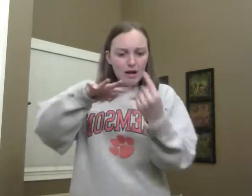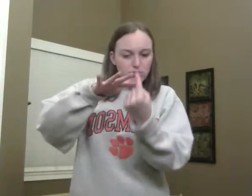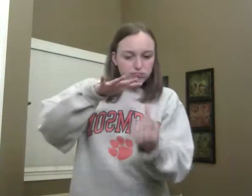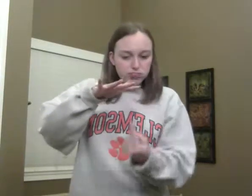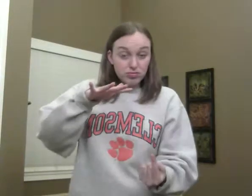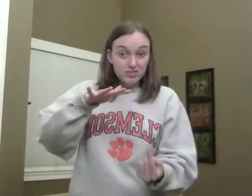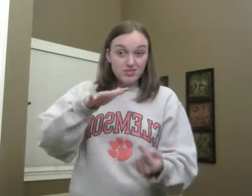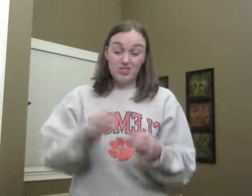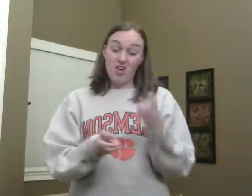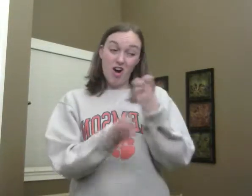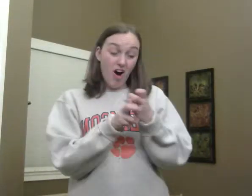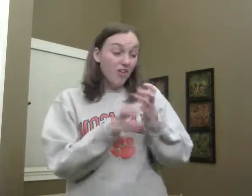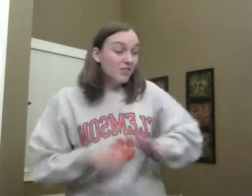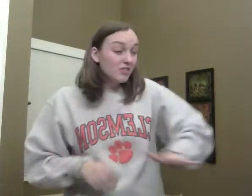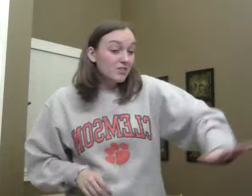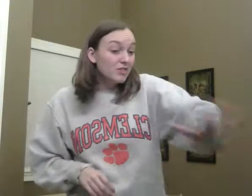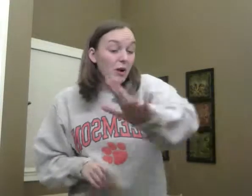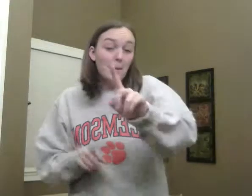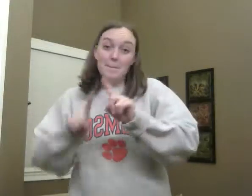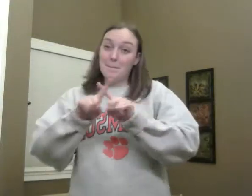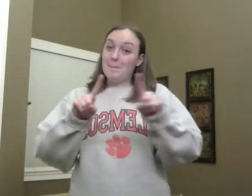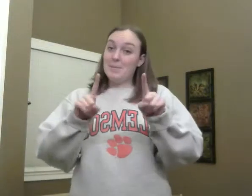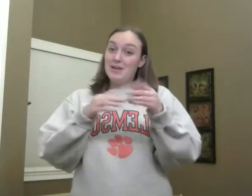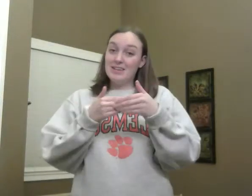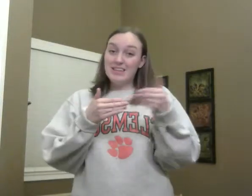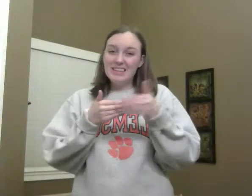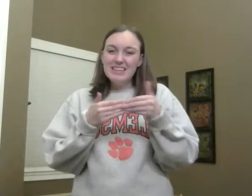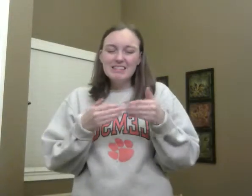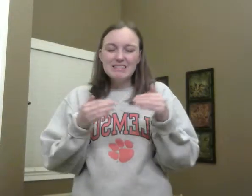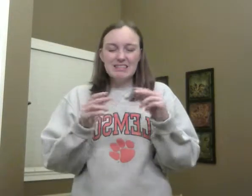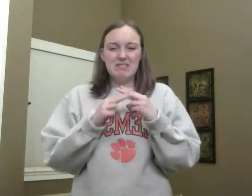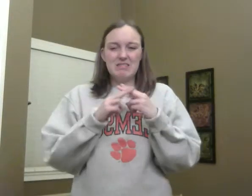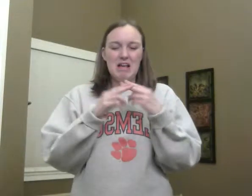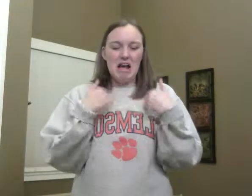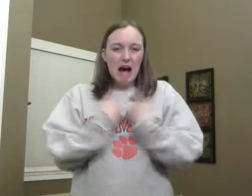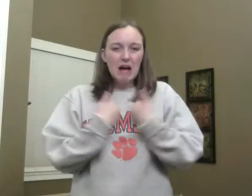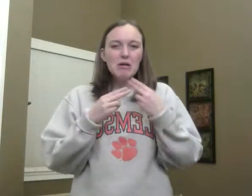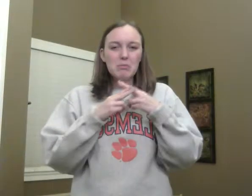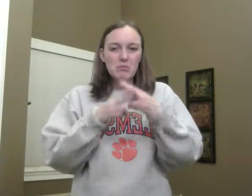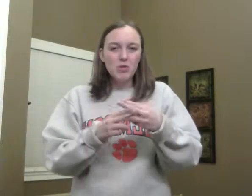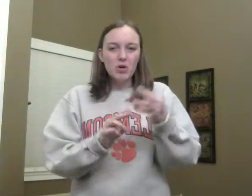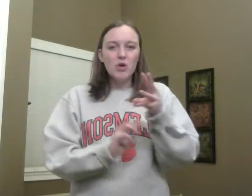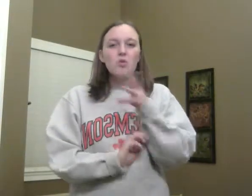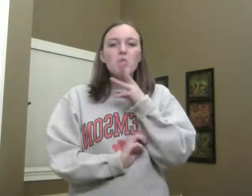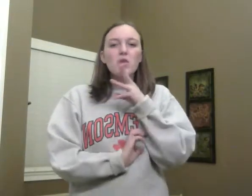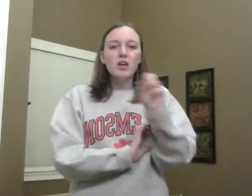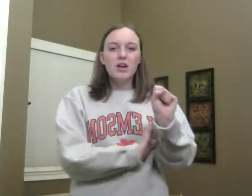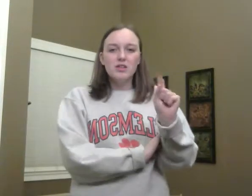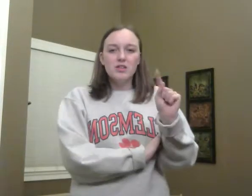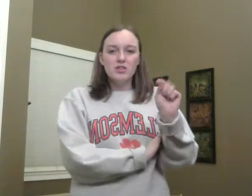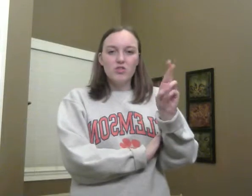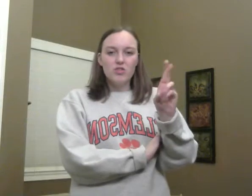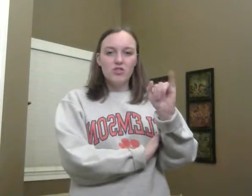to do, it is easy for a water strider. A water strider is a water bug that looks like a